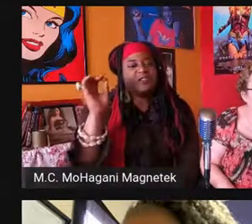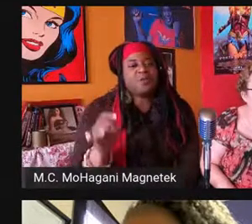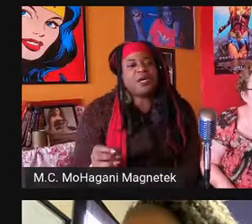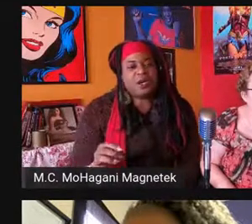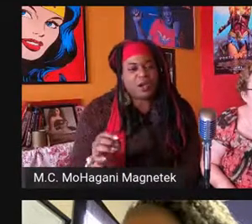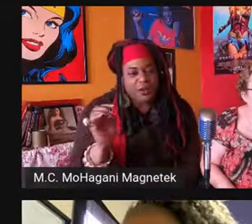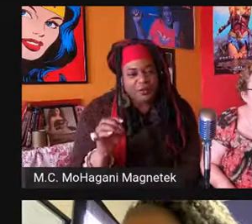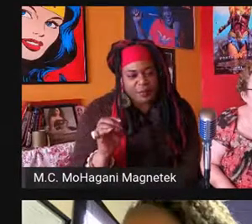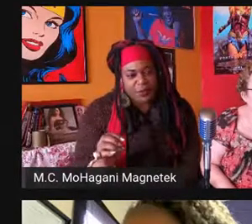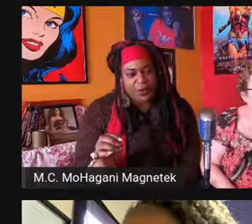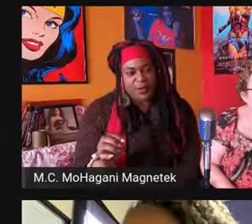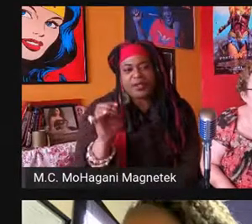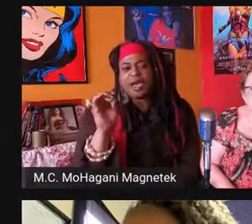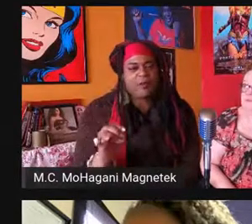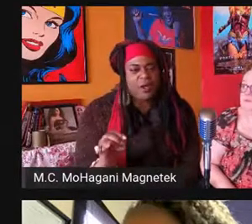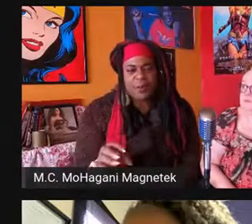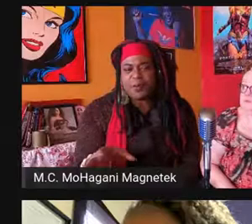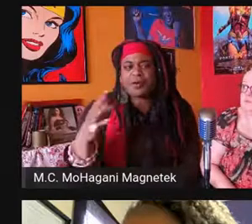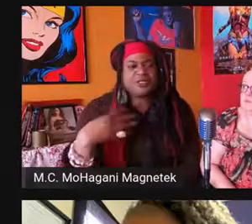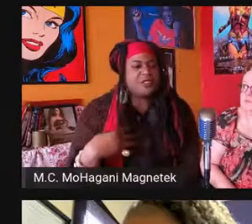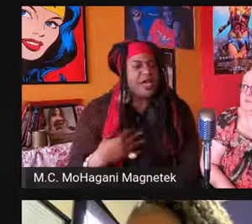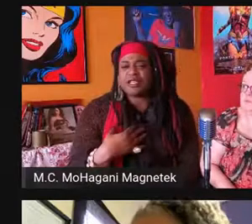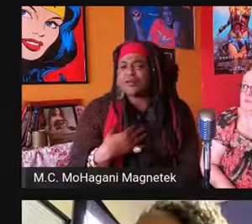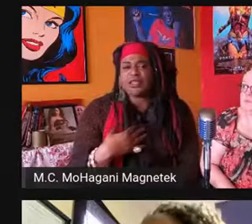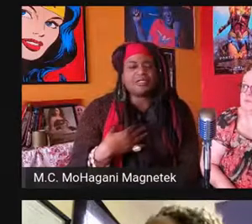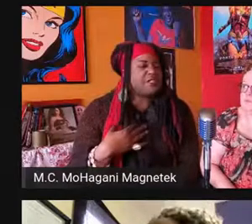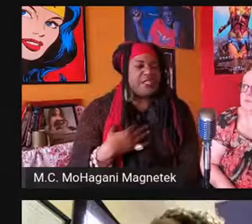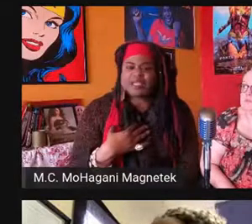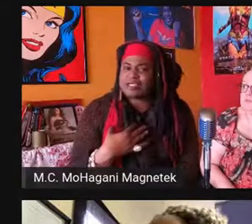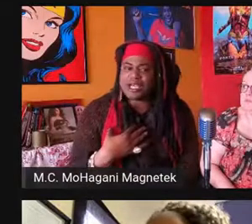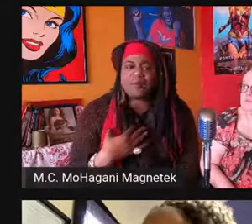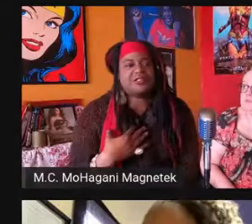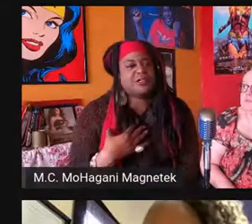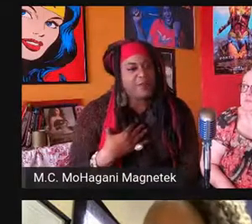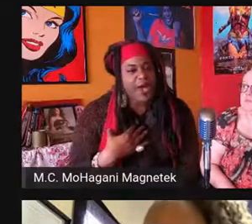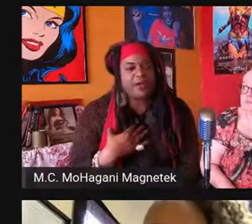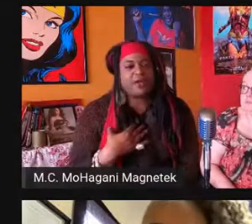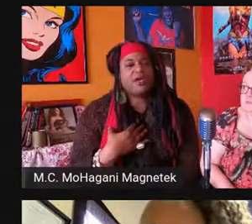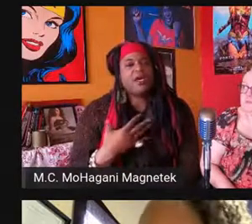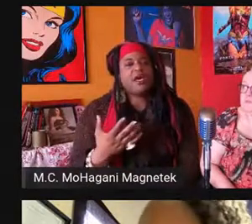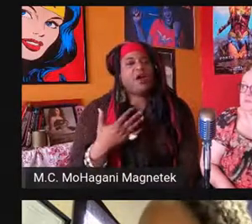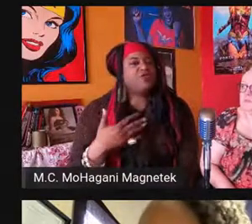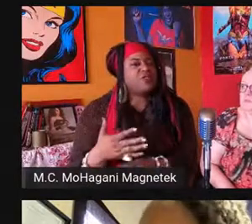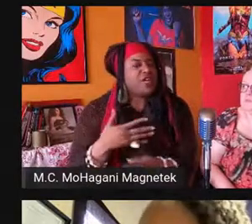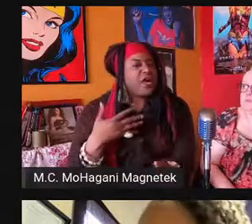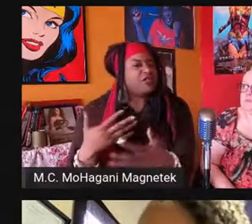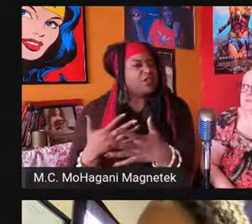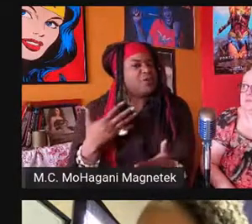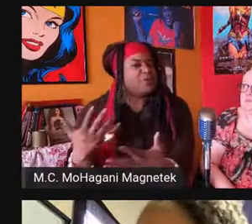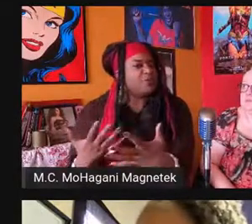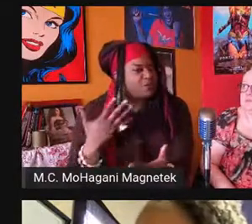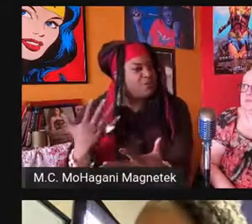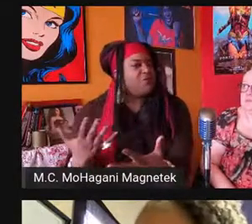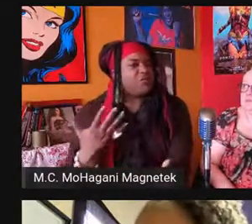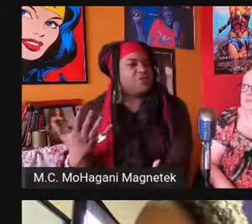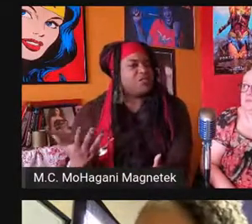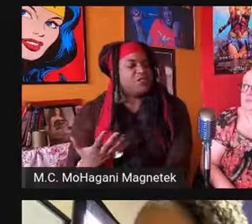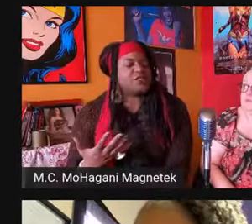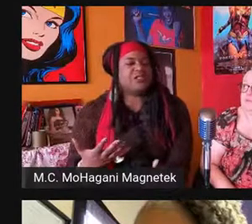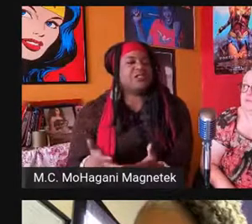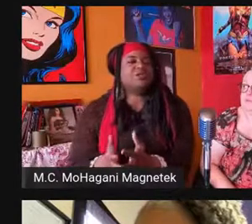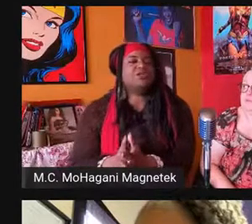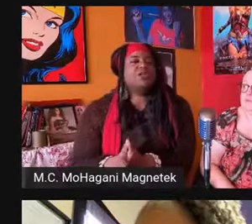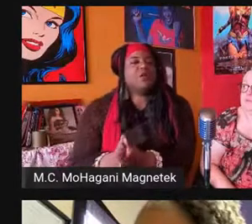the speaker of a poem, the narrator of a poem, is a lot different. It's not the same as the writer. And oftentimes, you know, people confuse